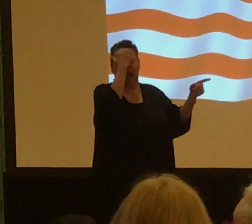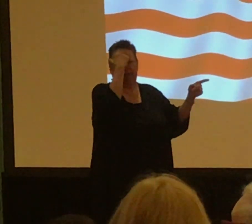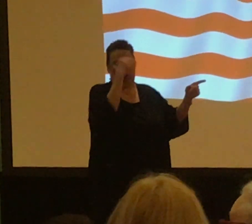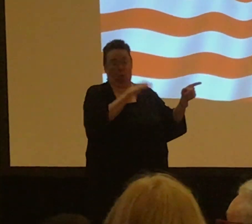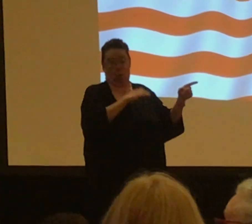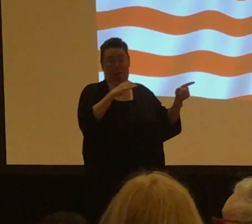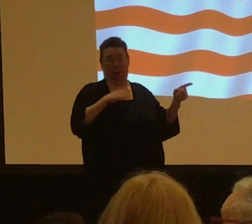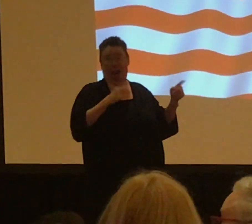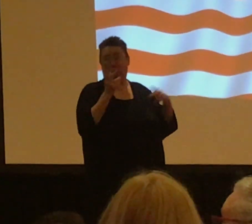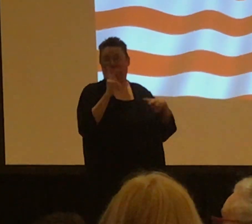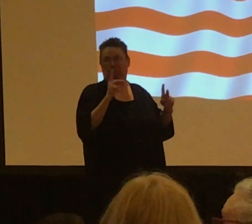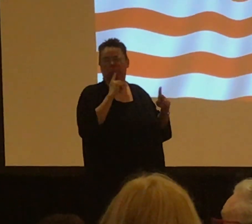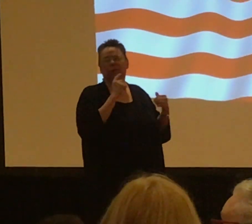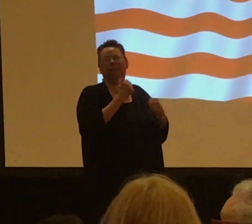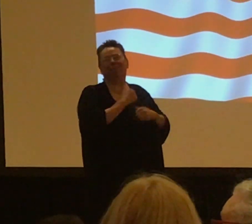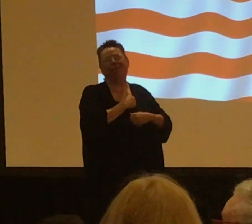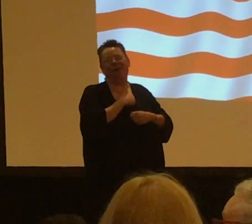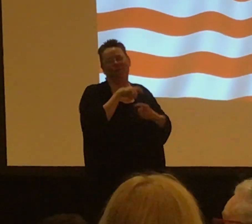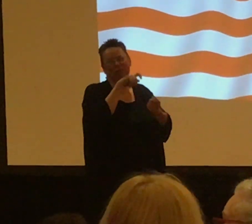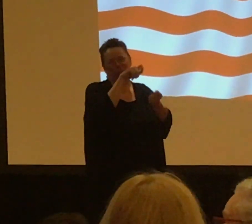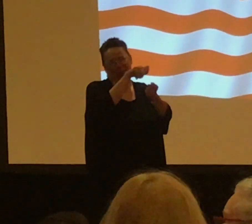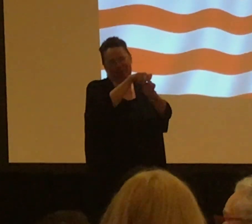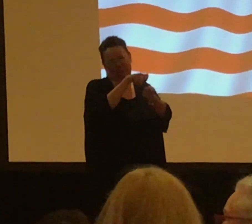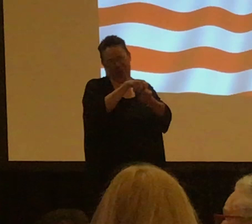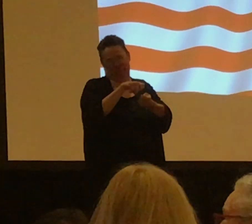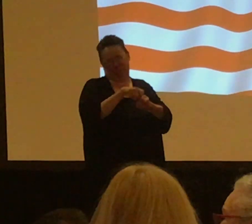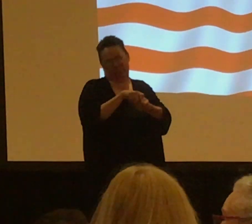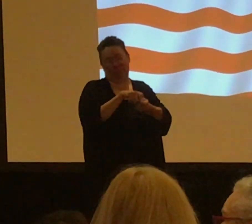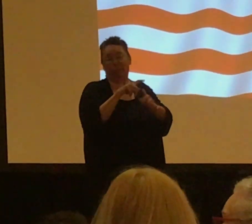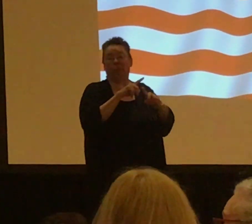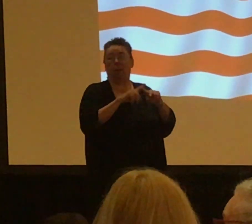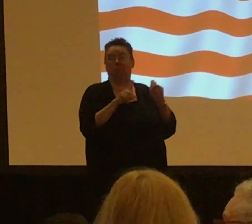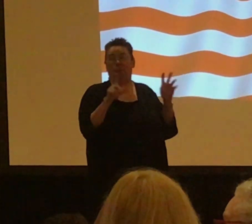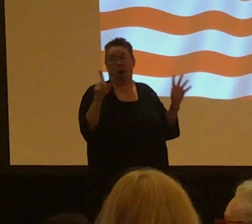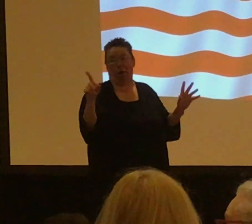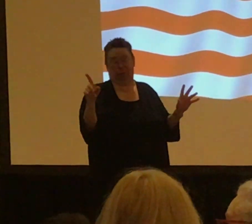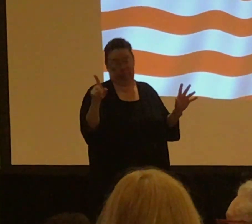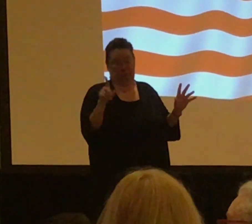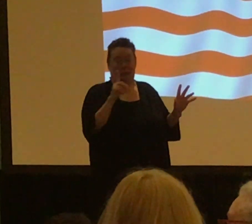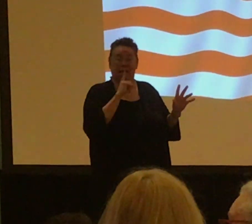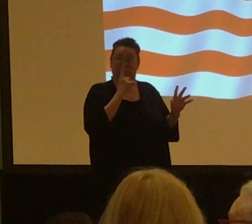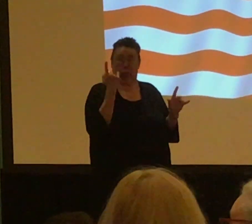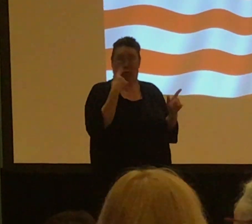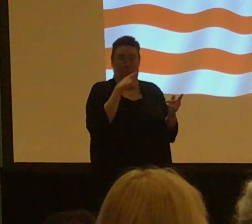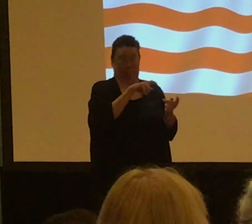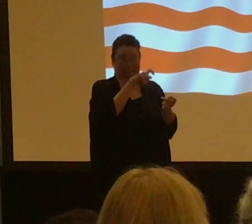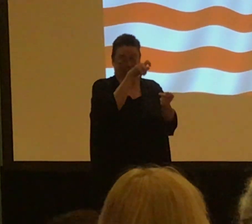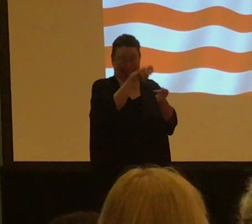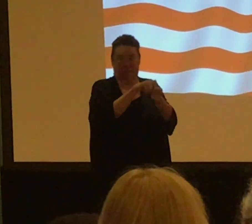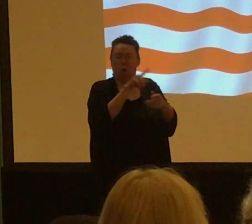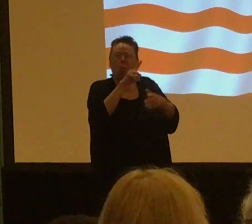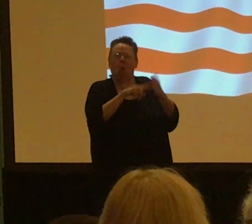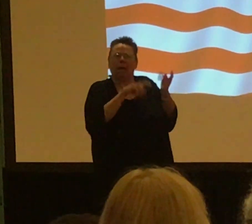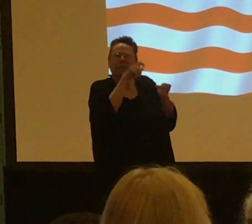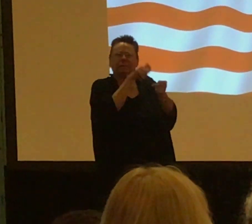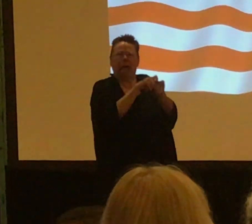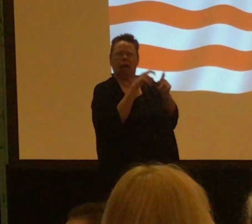Congress people love specifics, is there something exactly you can say